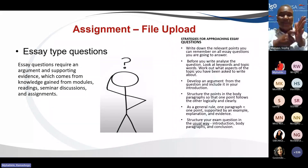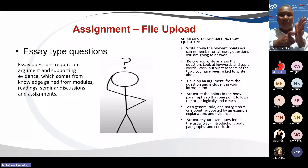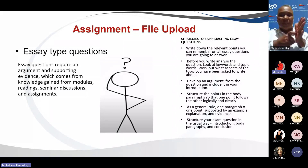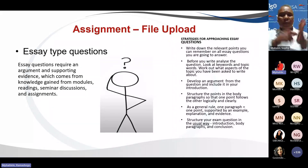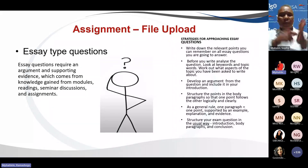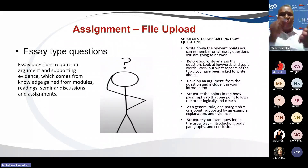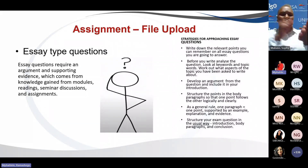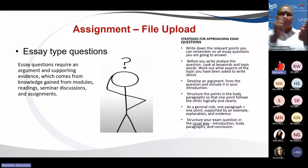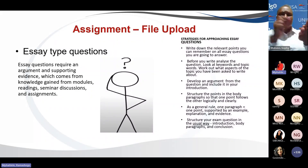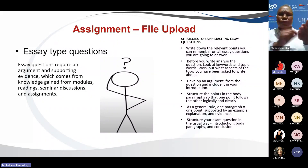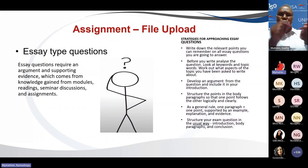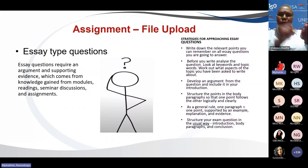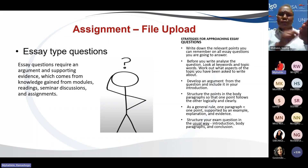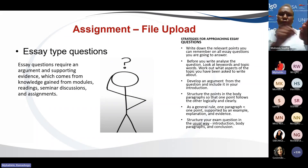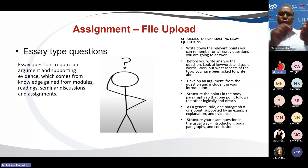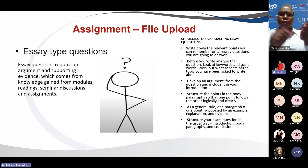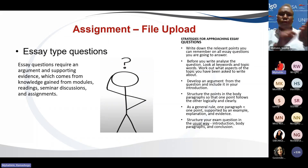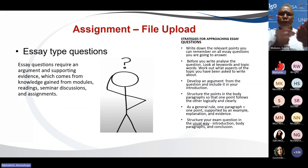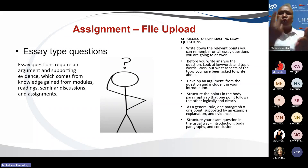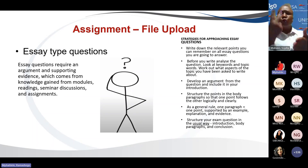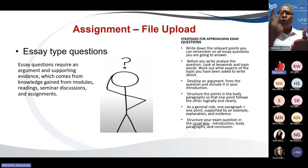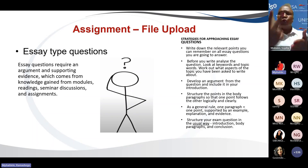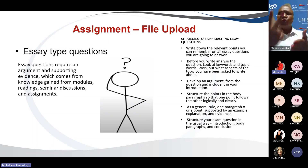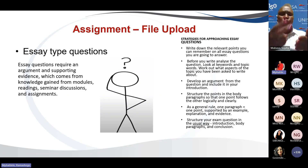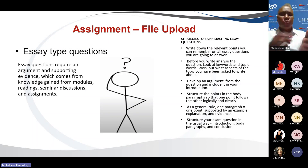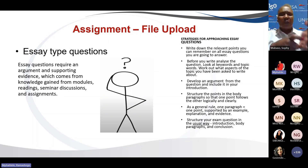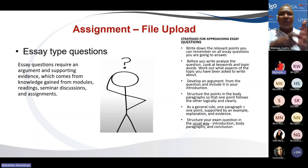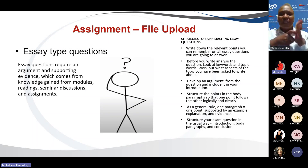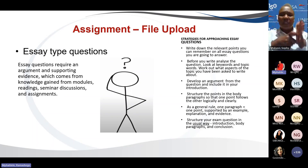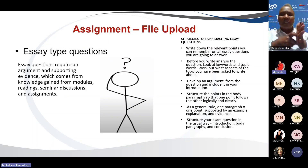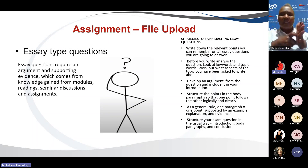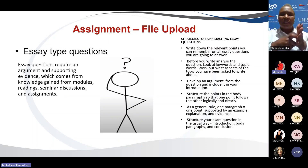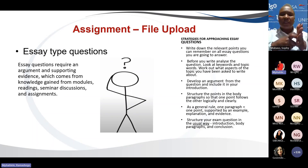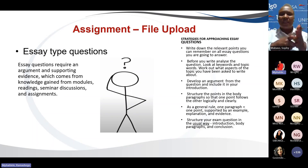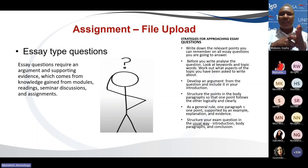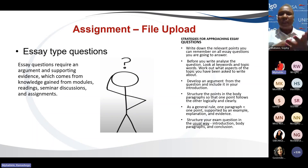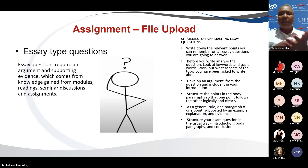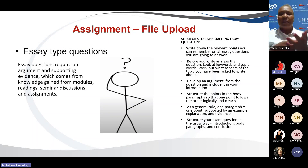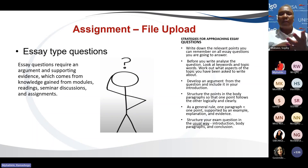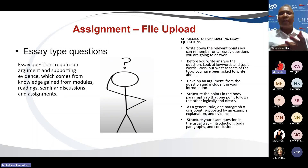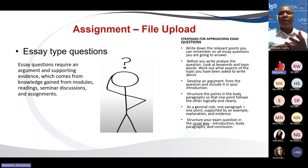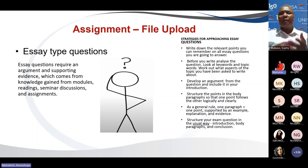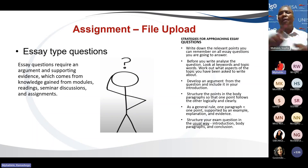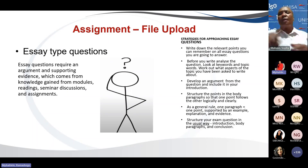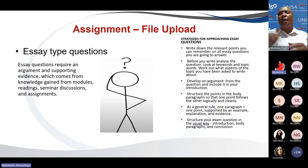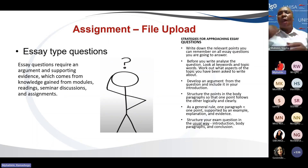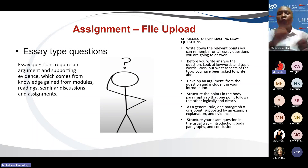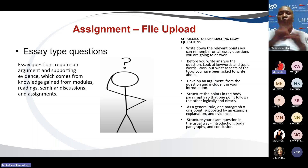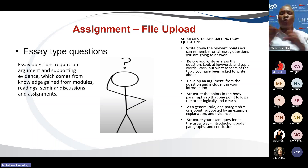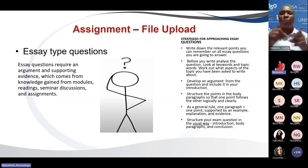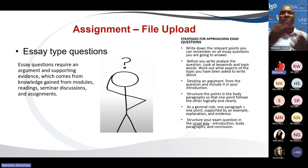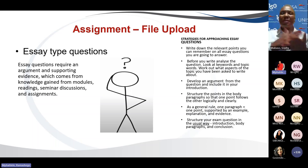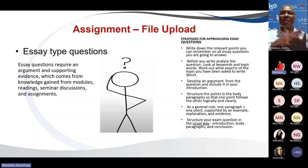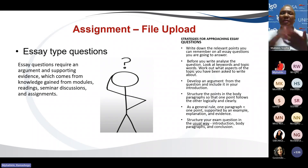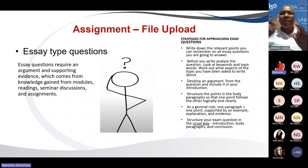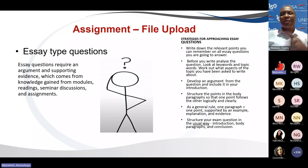write only about 2 advantages. The rest you talk about disadvantages. And that is where now